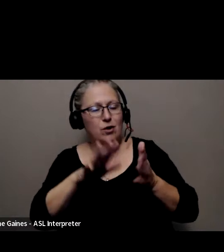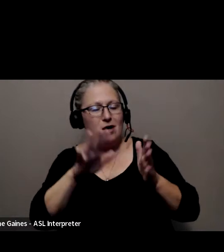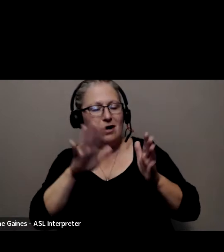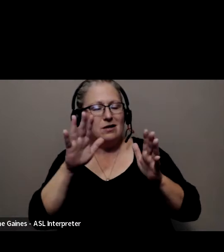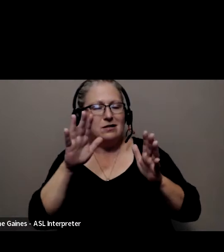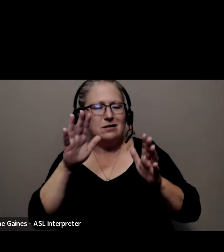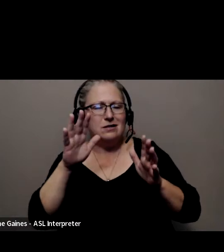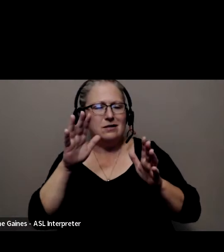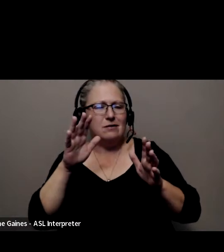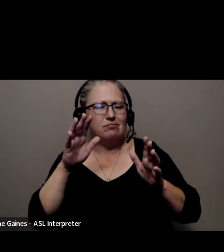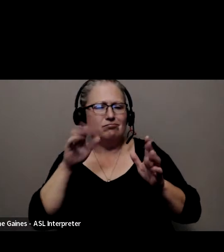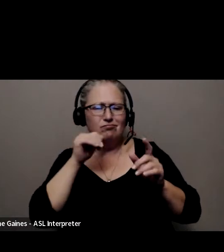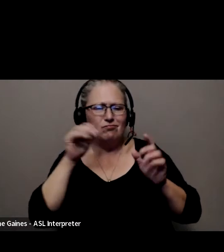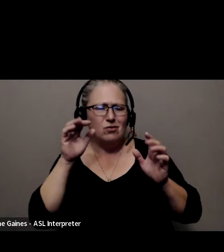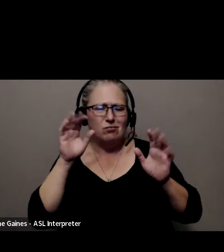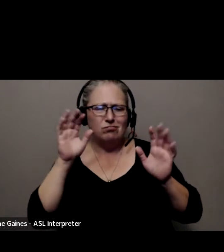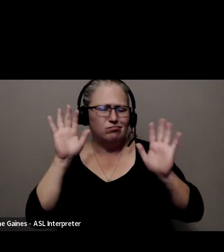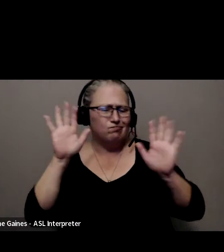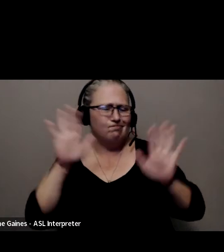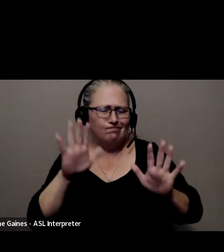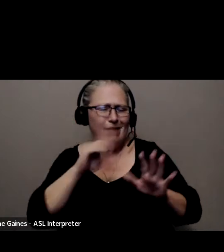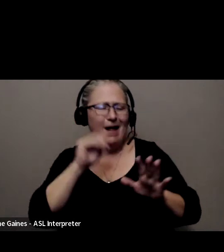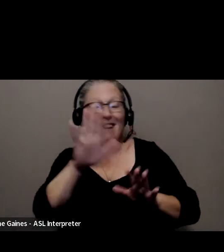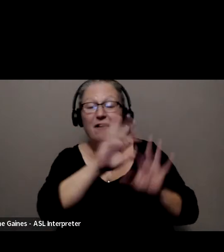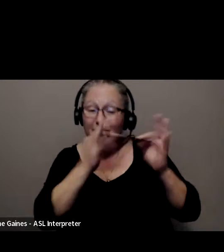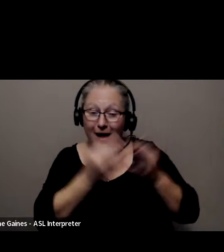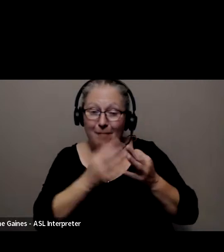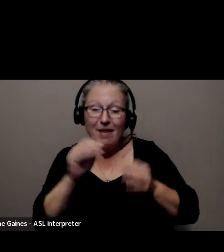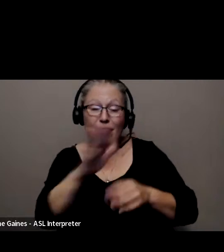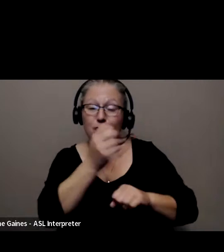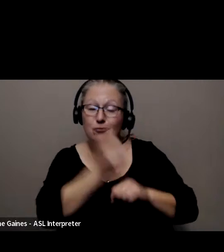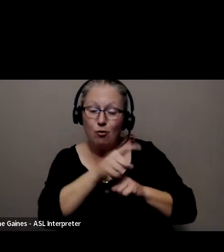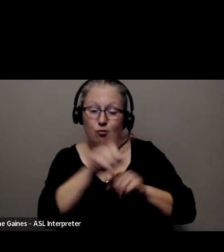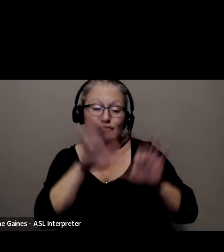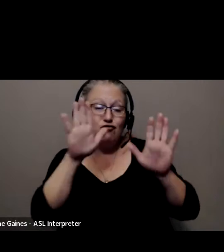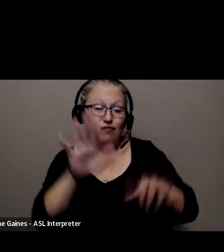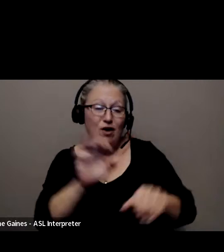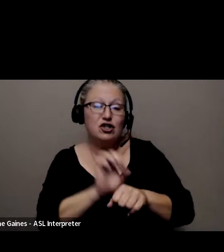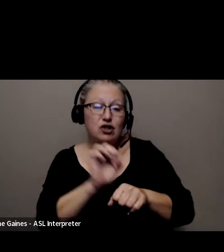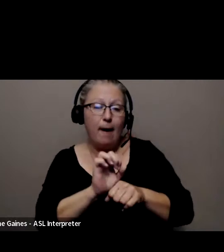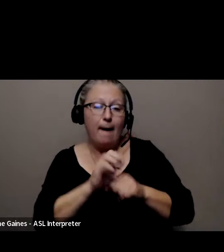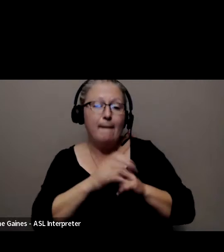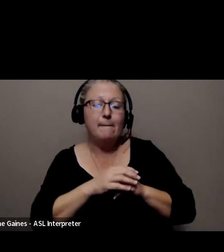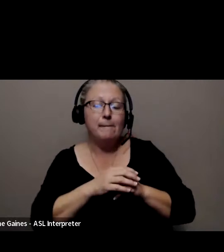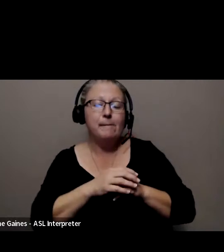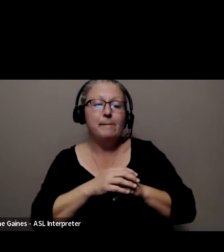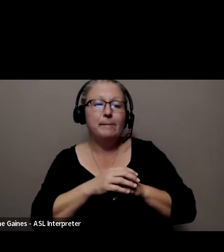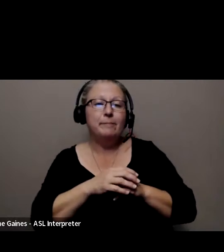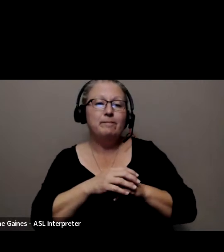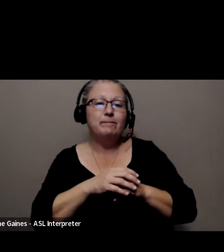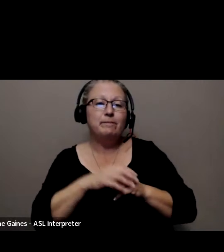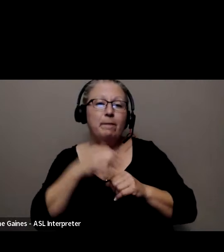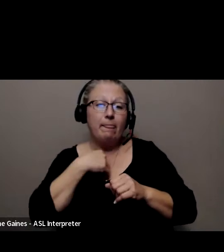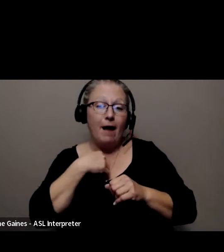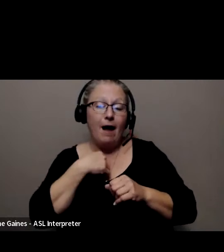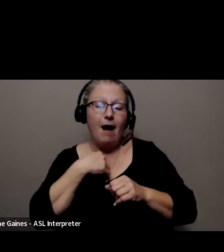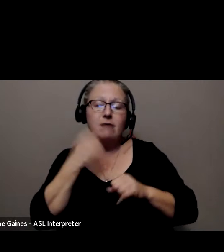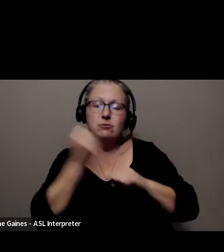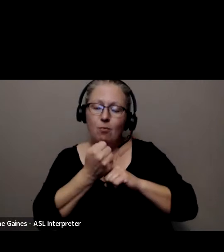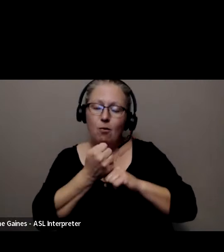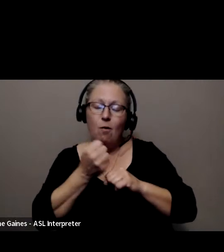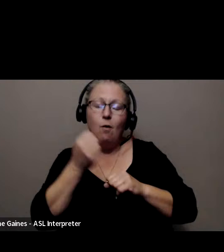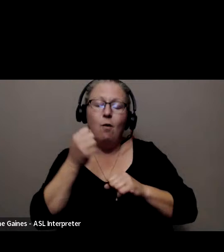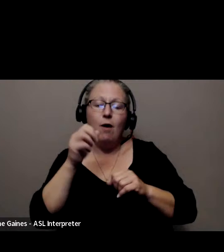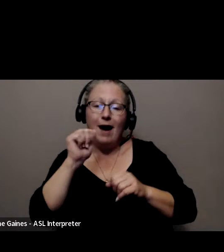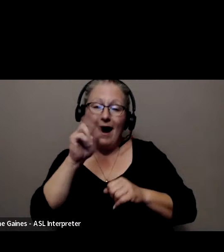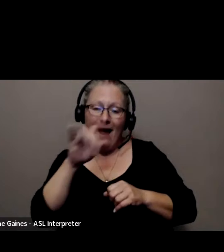their family and their support network. You know, you guys, you did a great job. I'm a big supporter of